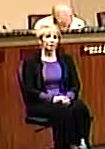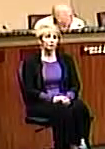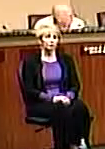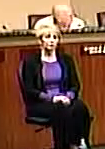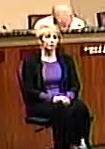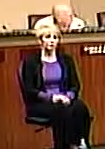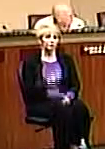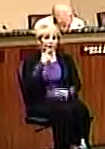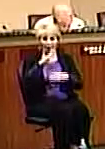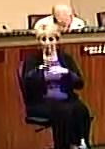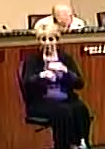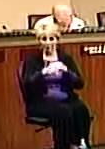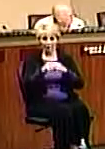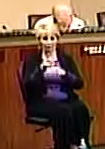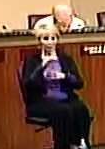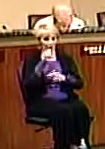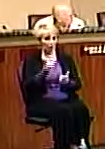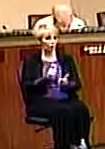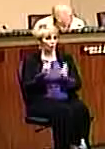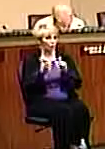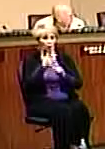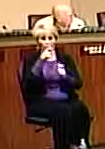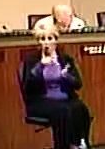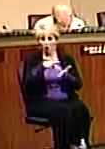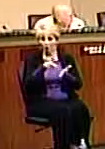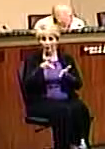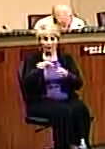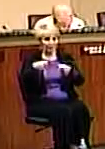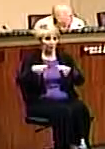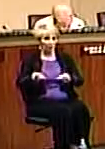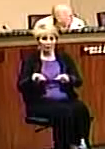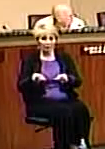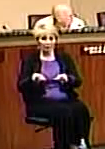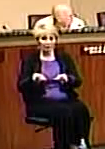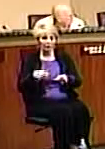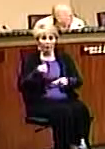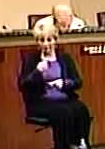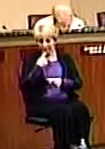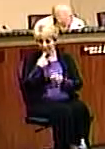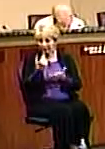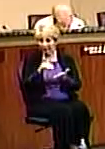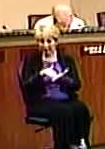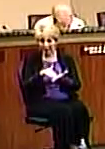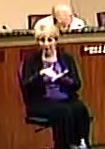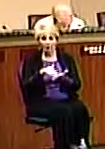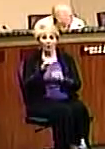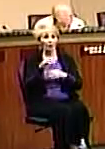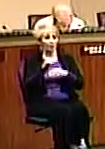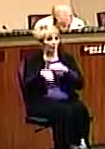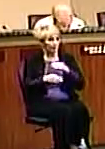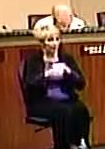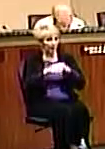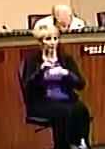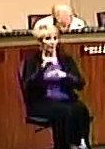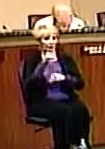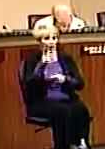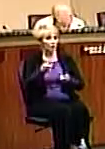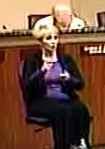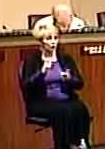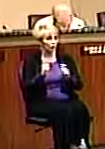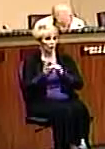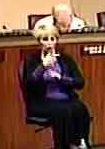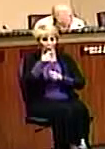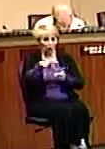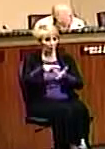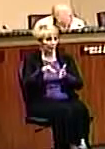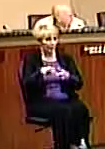The amendment did not change who pays a deposit. We'll say it again. The amendment did not change who